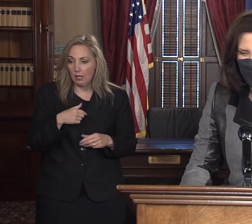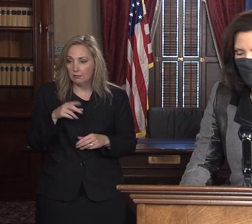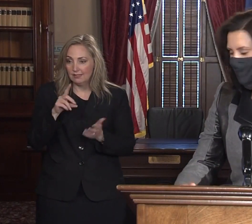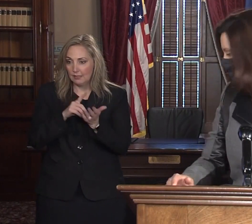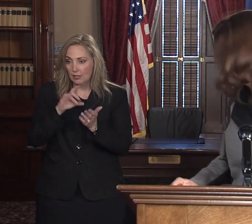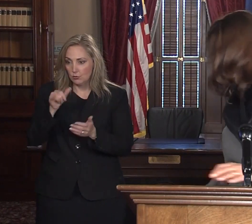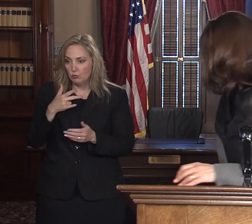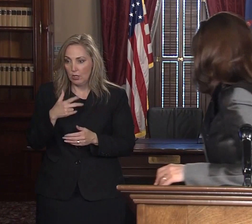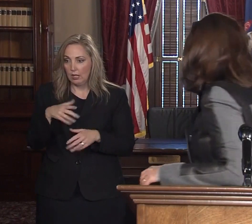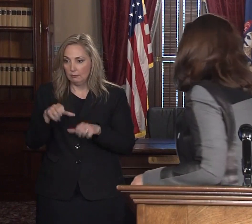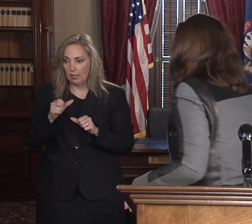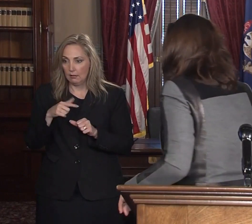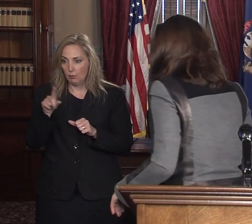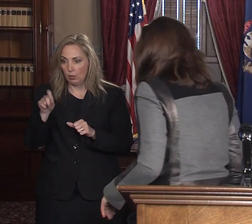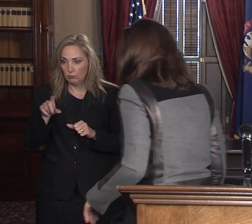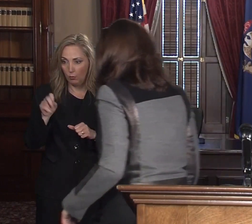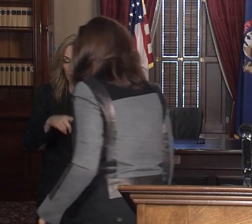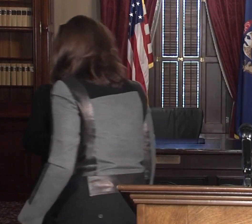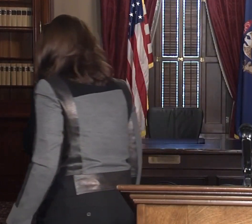take your question.